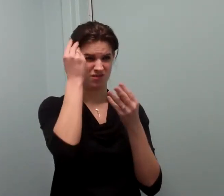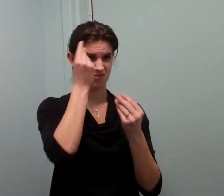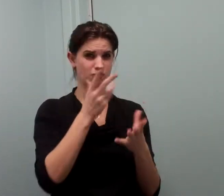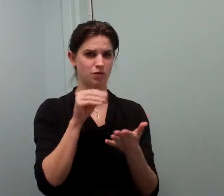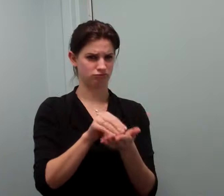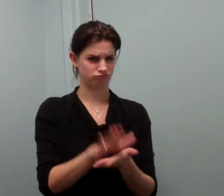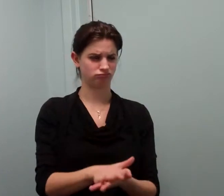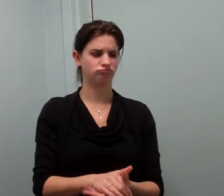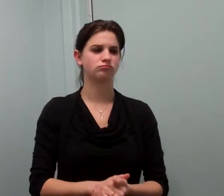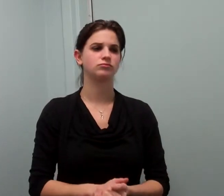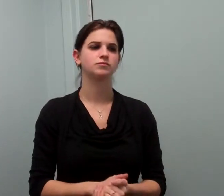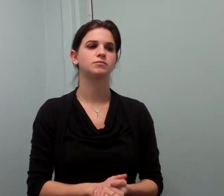First word,